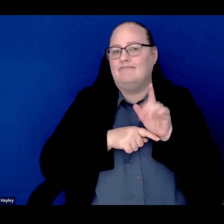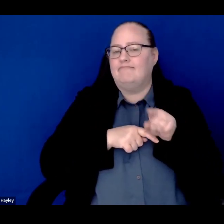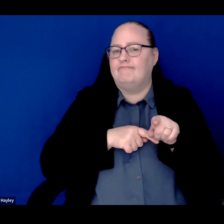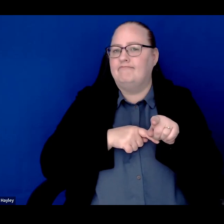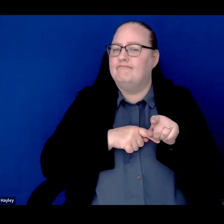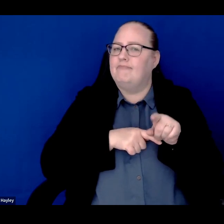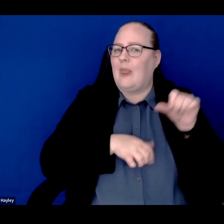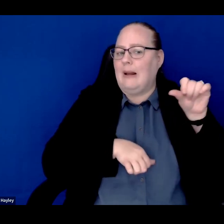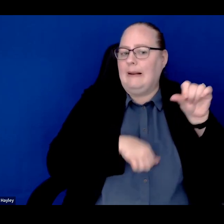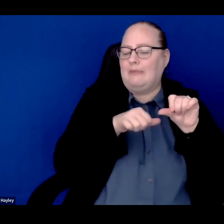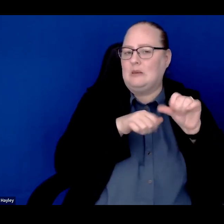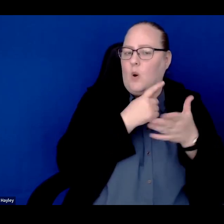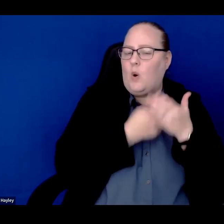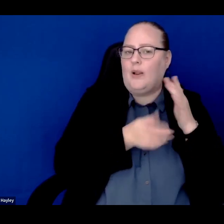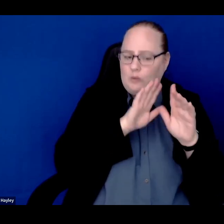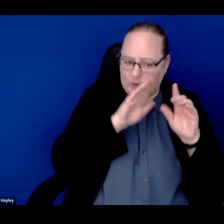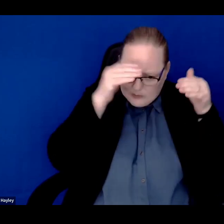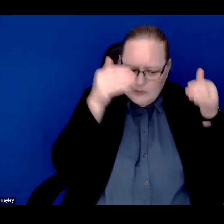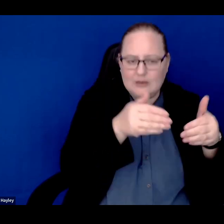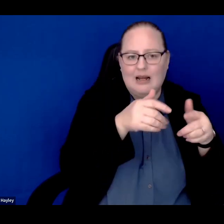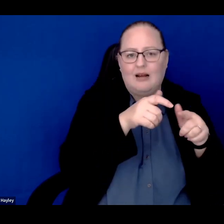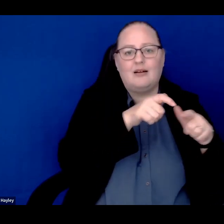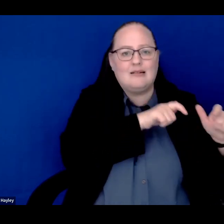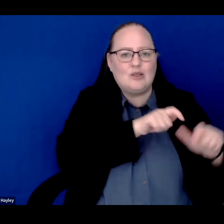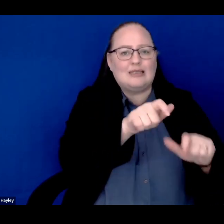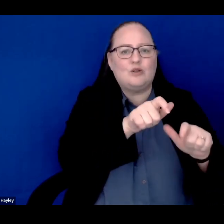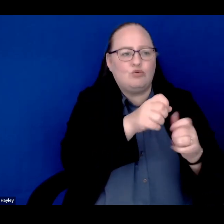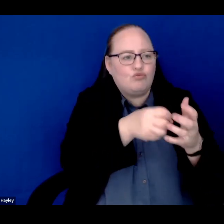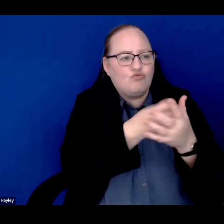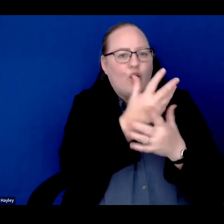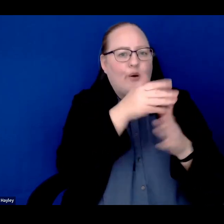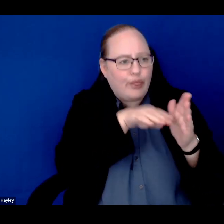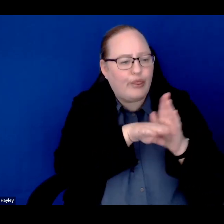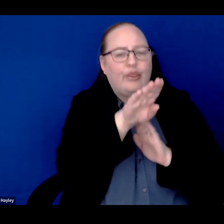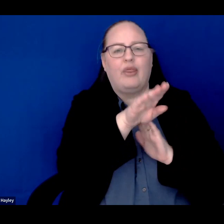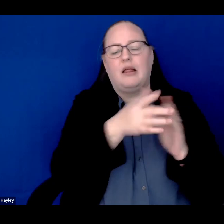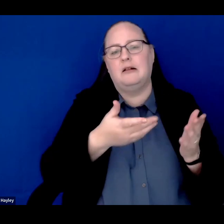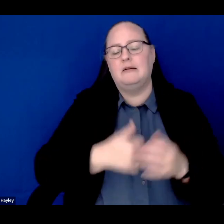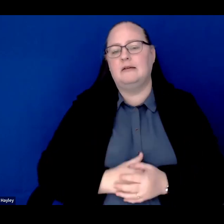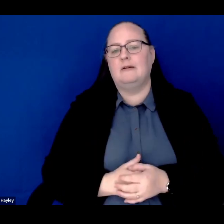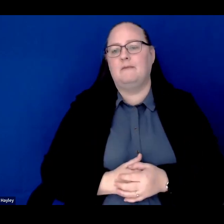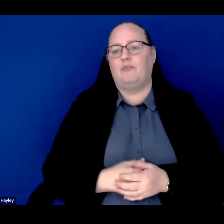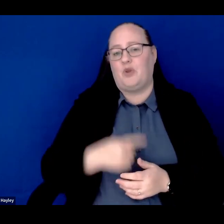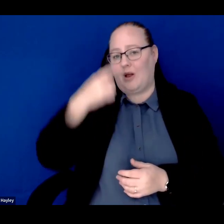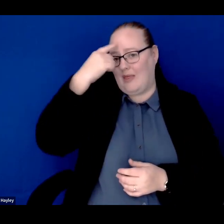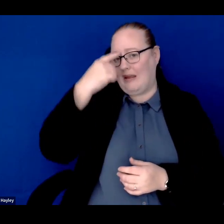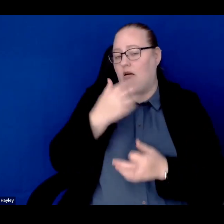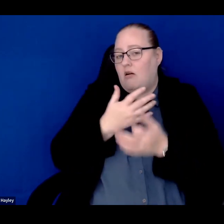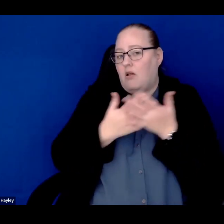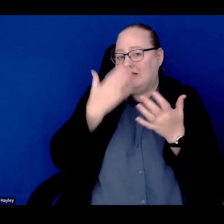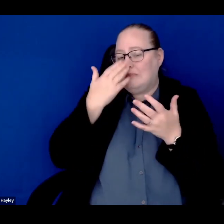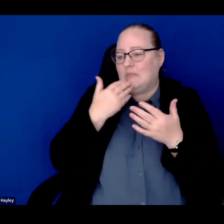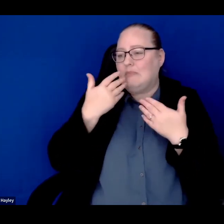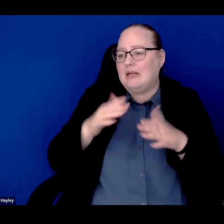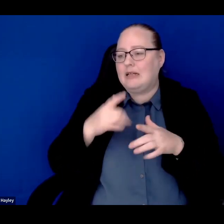growth option. So I think that there's been a whole lot of people who've been thinking about how to remove this structural dependence